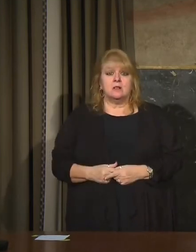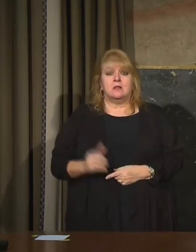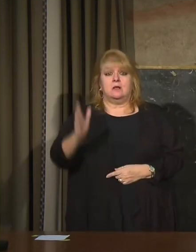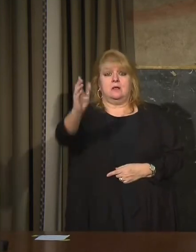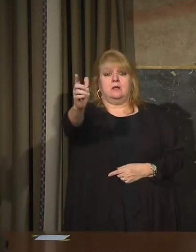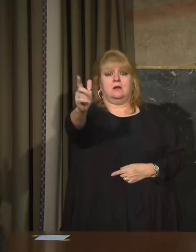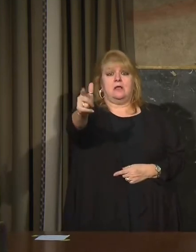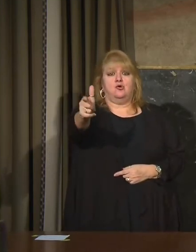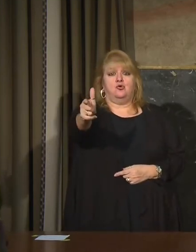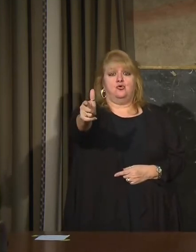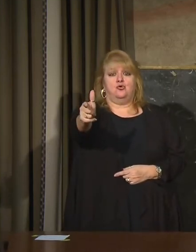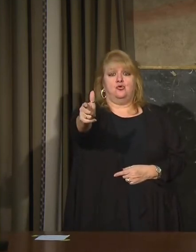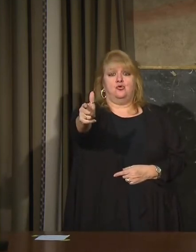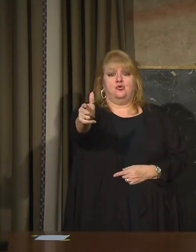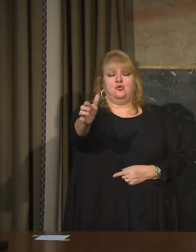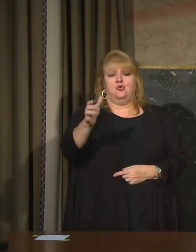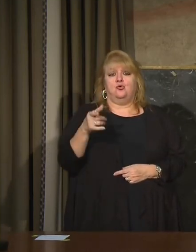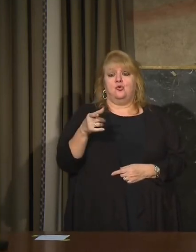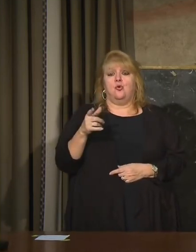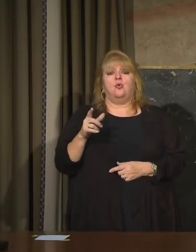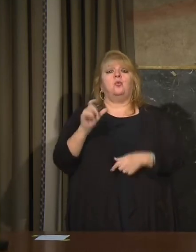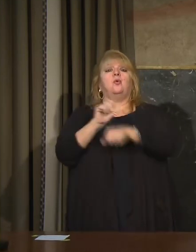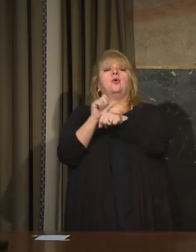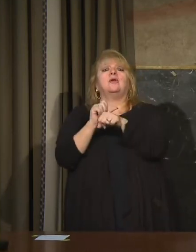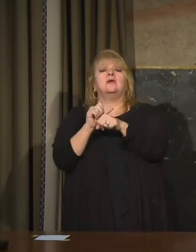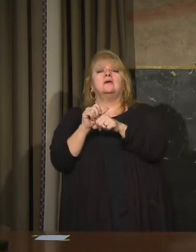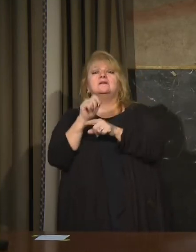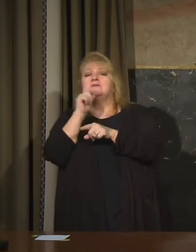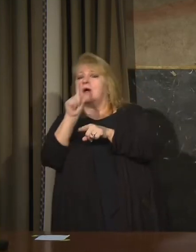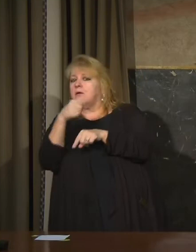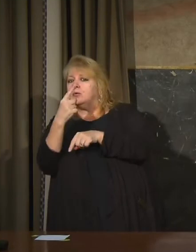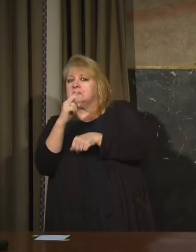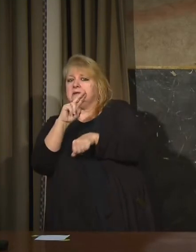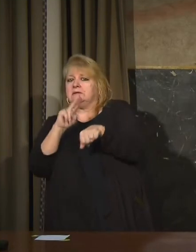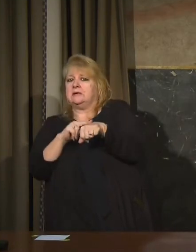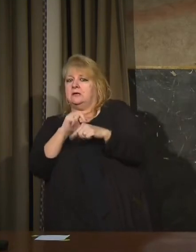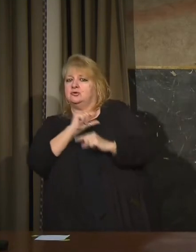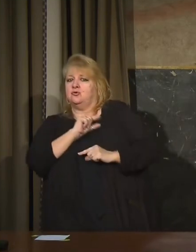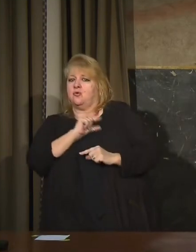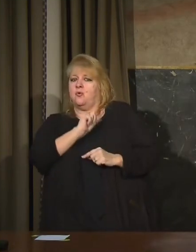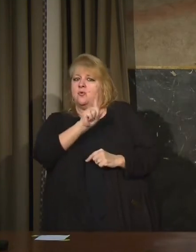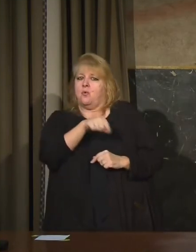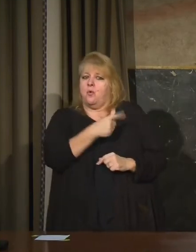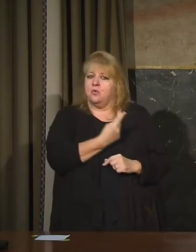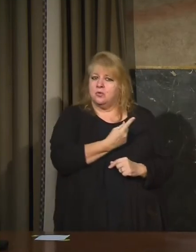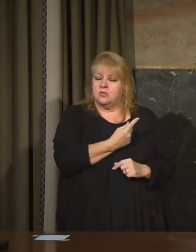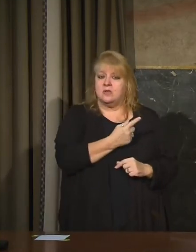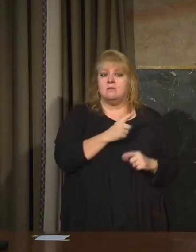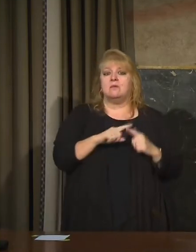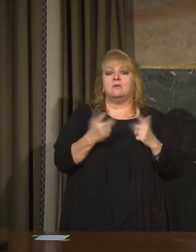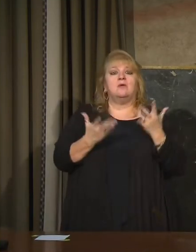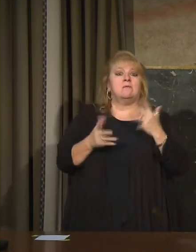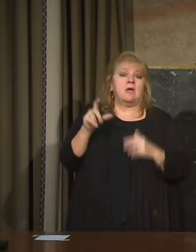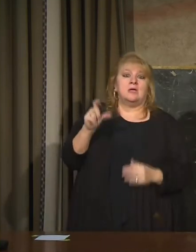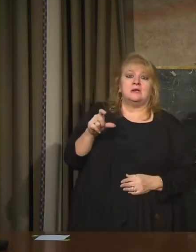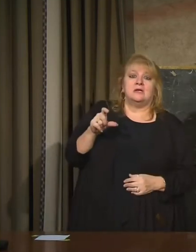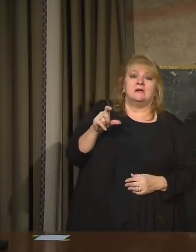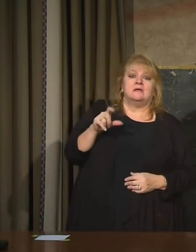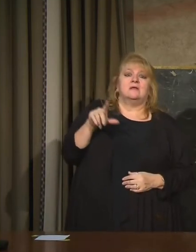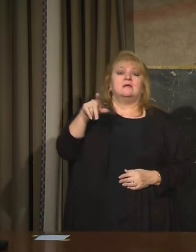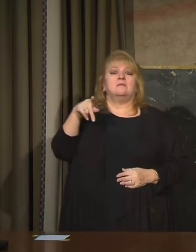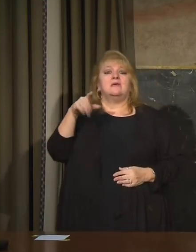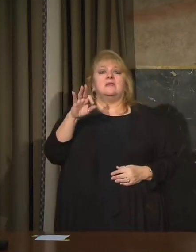able, working with a variety of partners, not just the National Guard. But for example, we may need to do that with